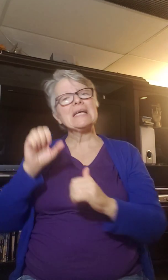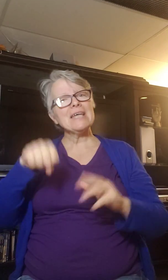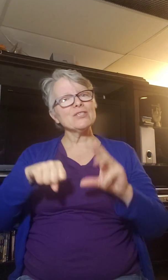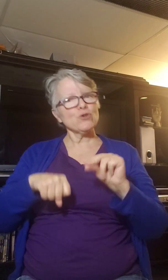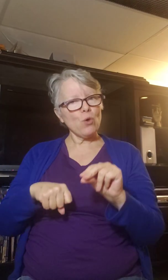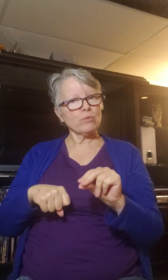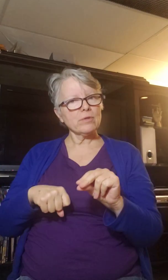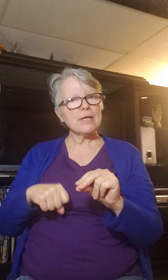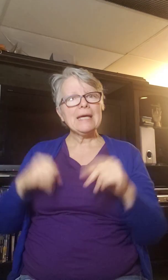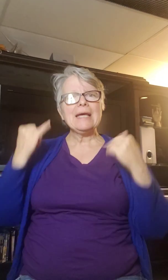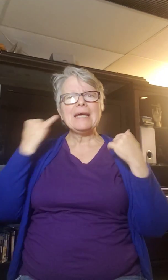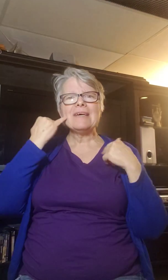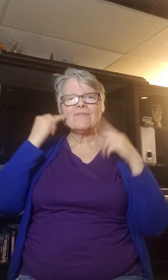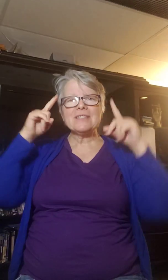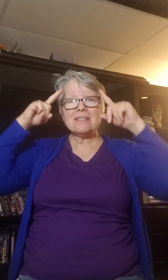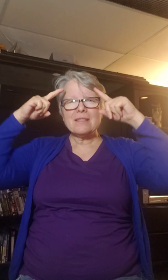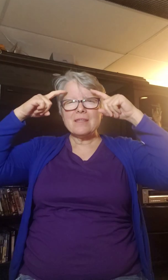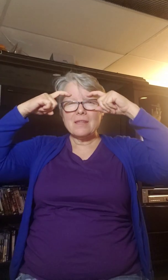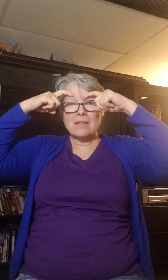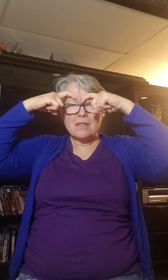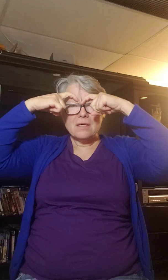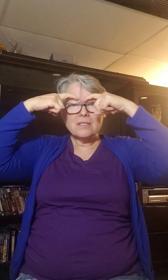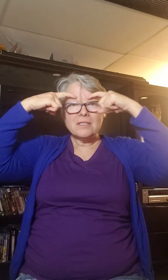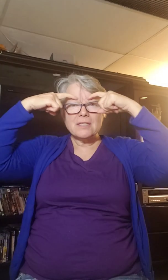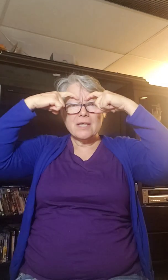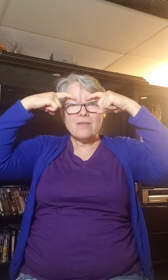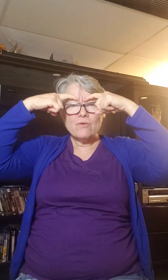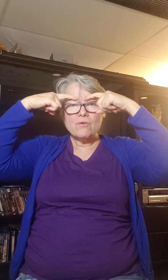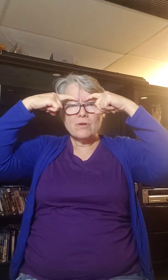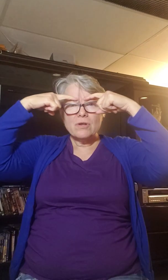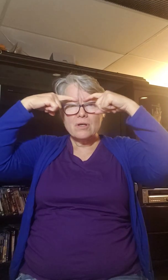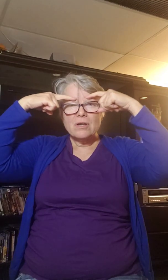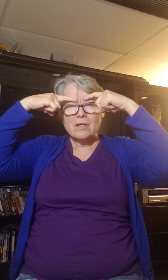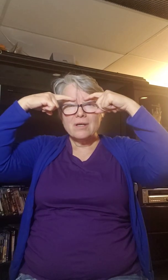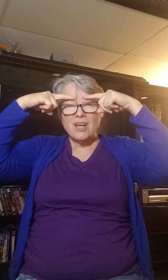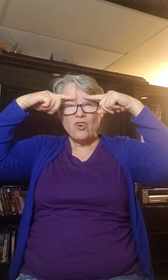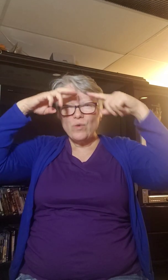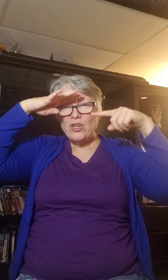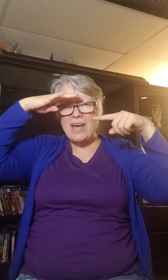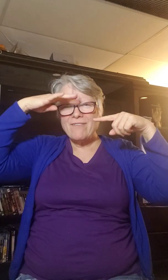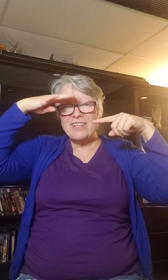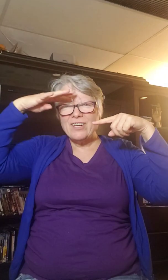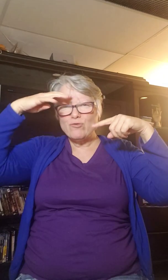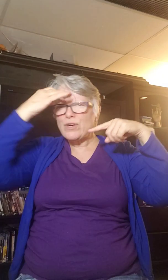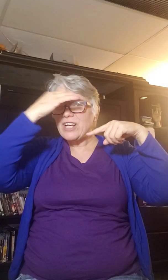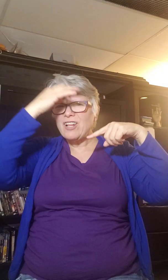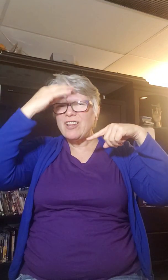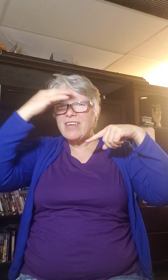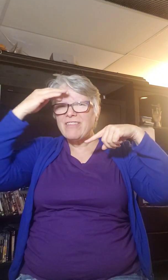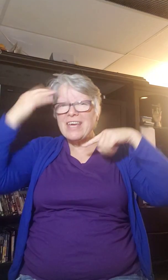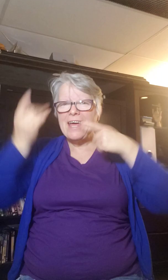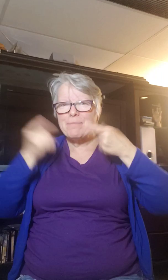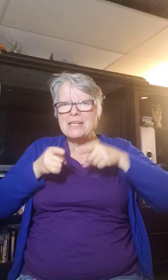yes or no. If it's this together, and you have the little wrinkly thing happening